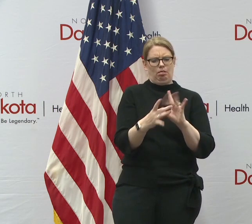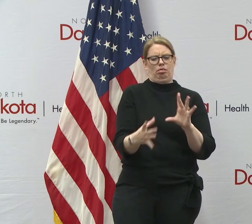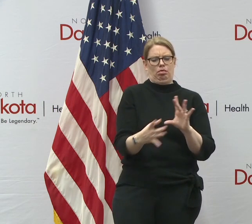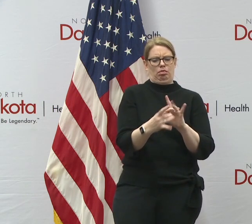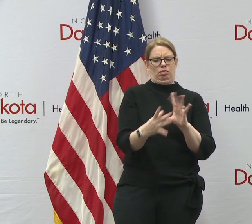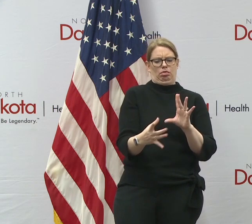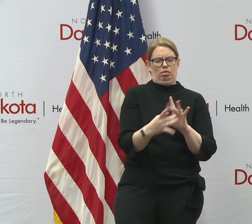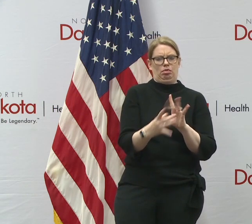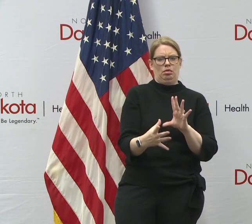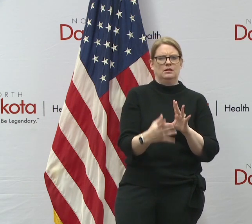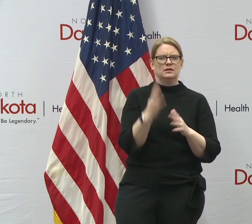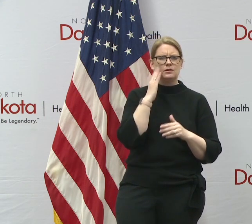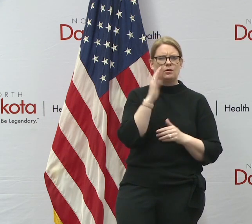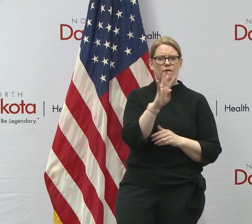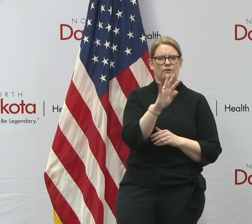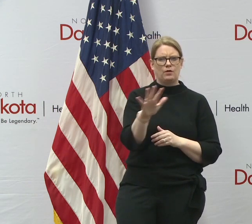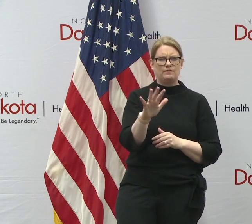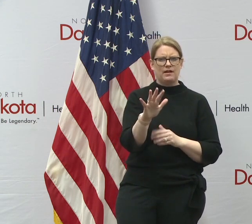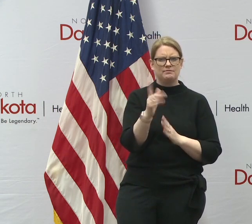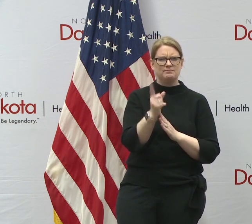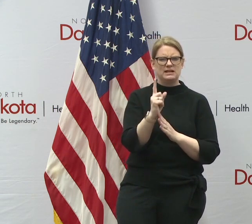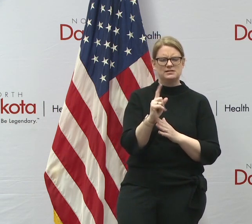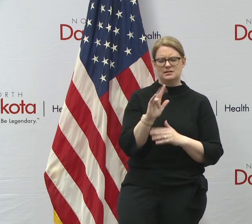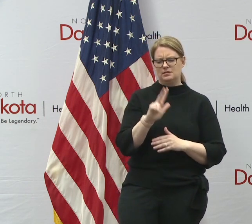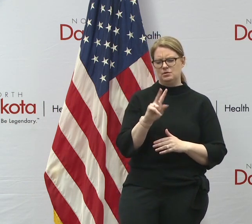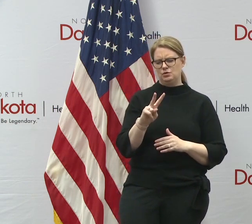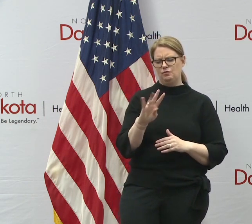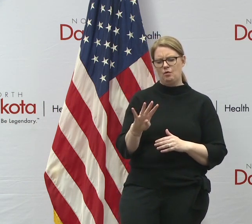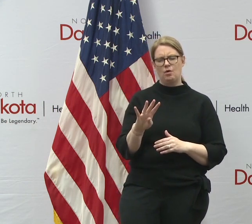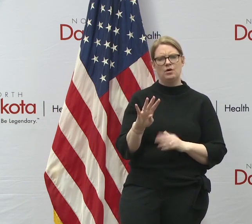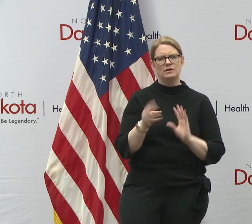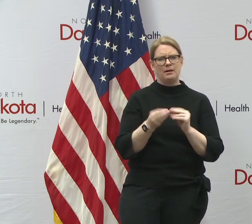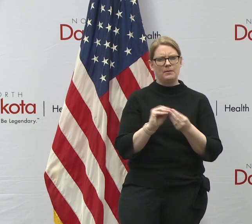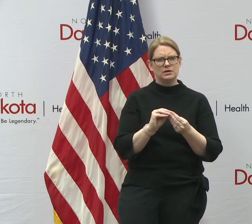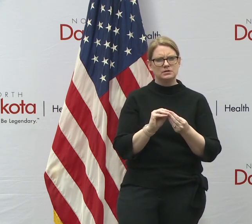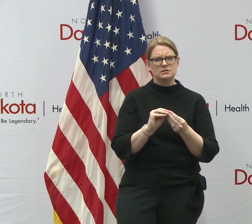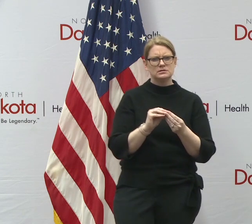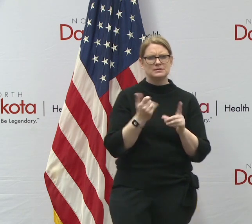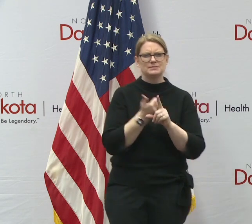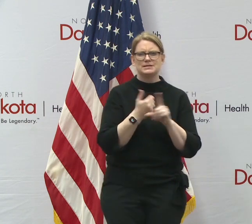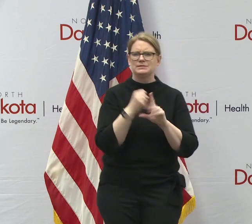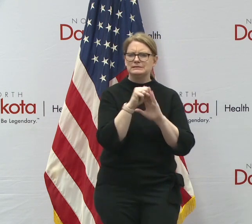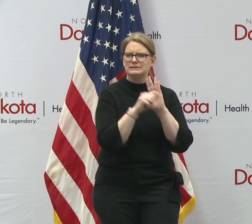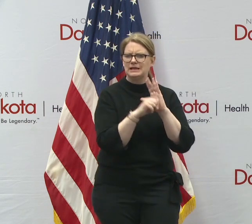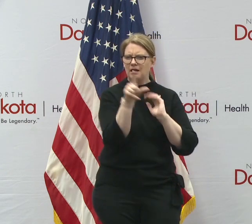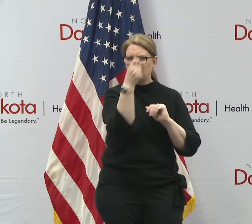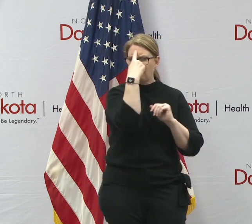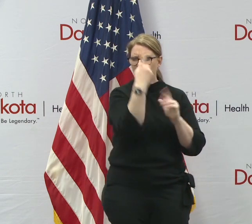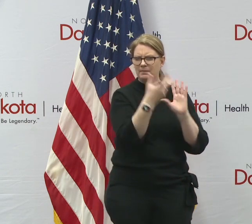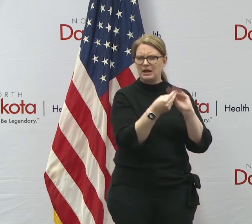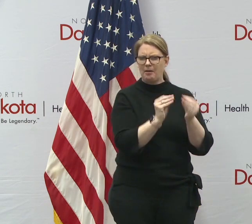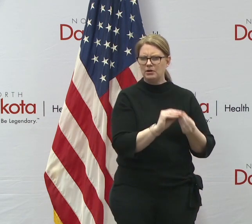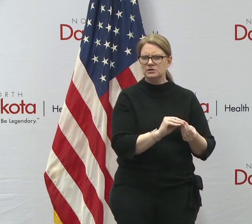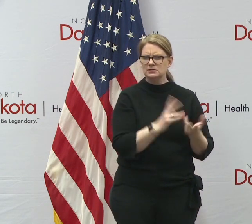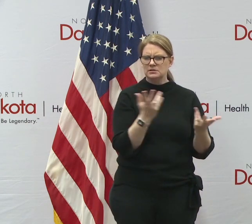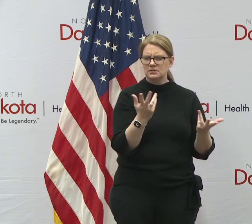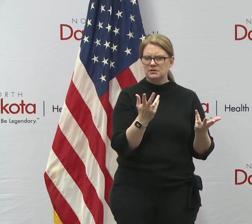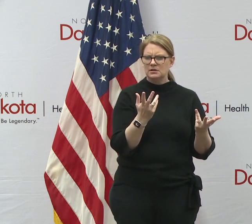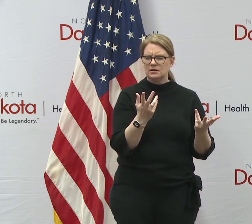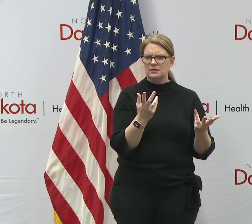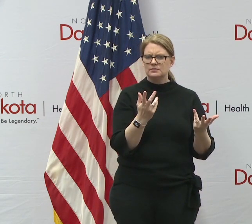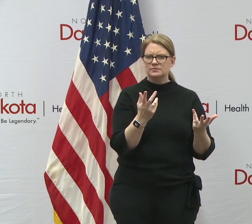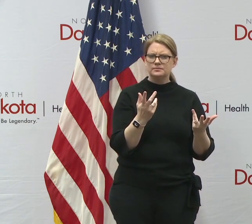45 minutes with the 324 numbers, prefix numbers that were state government numbers, because the